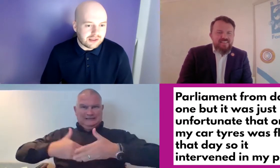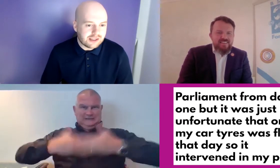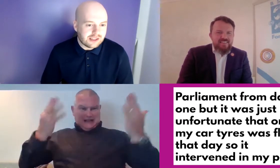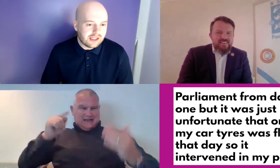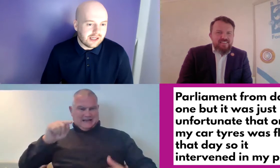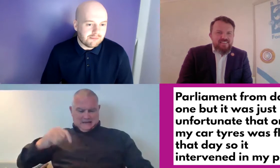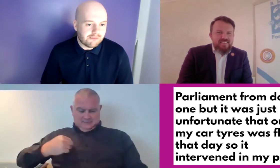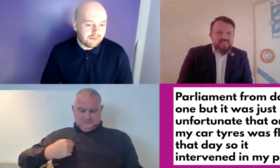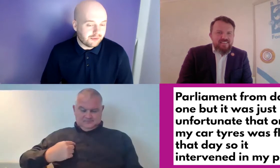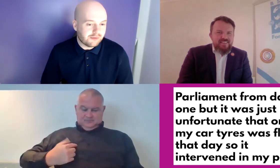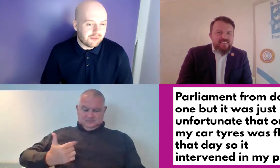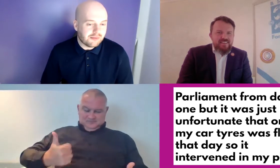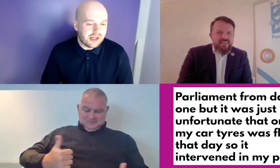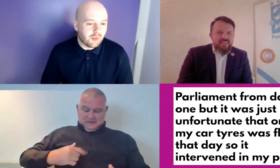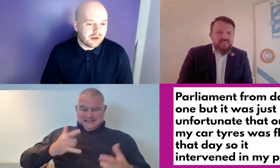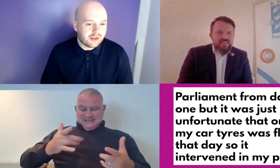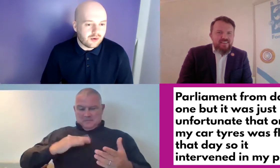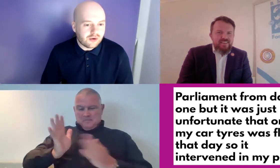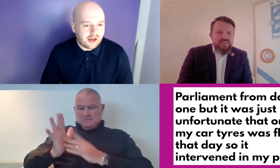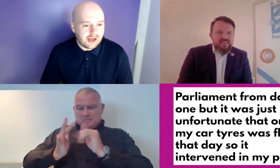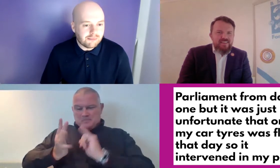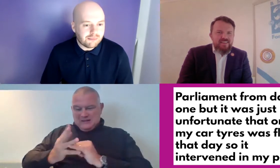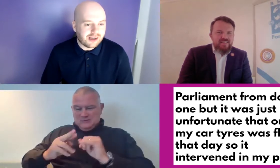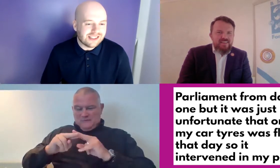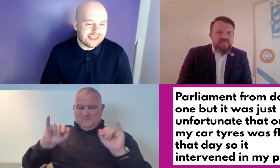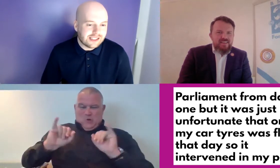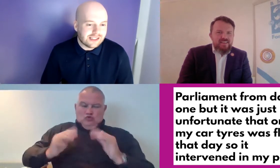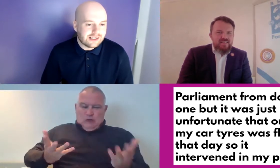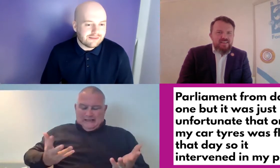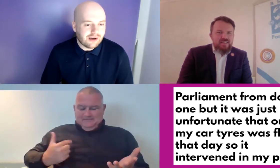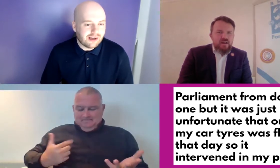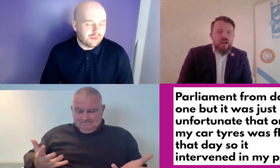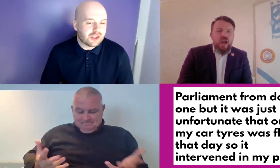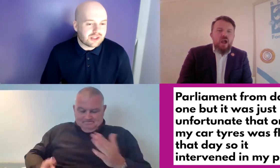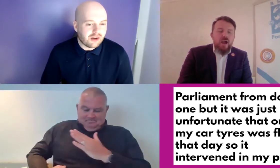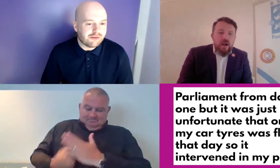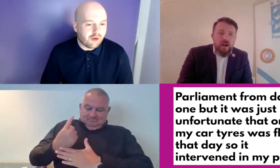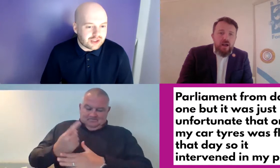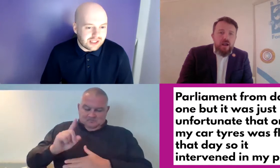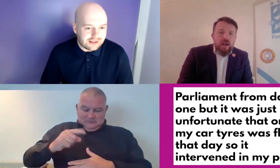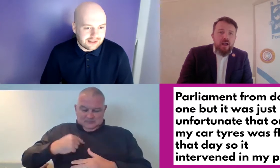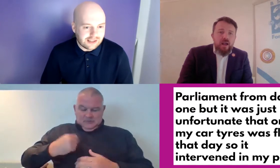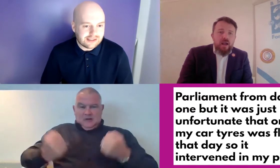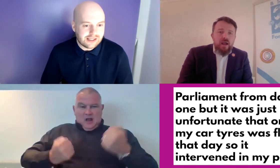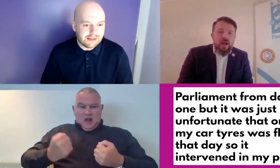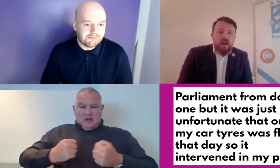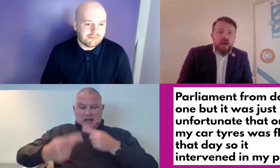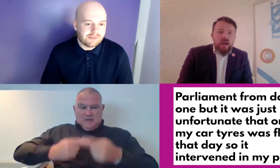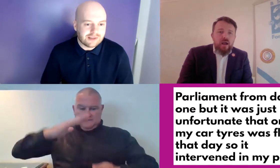Parliament from day one, you know, but it was just unfortunate